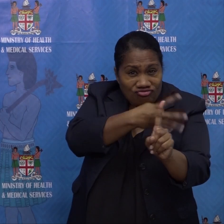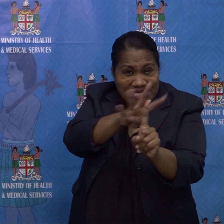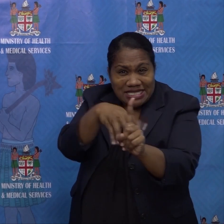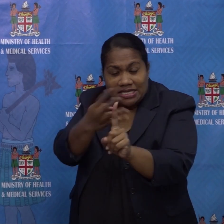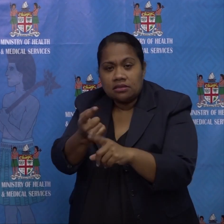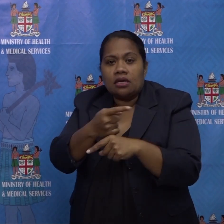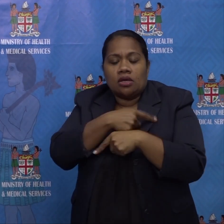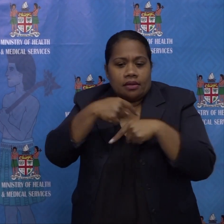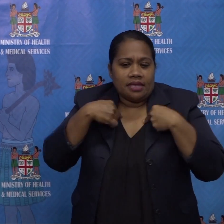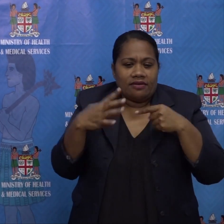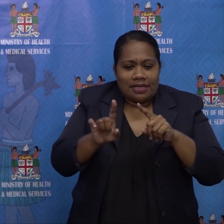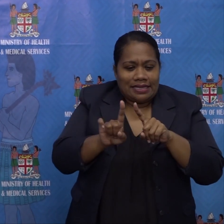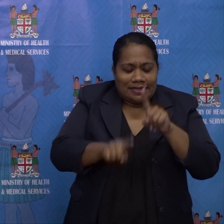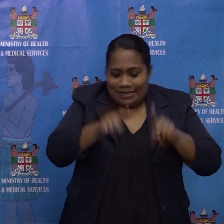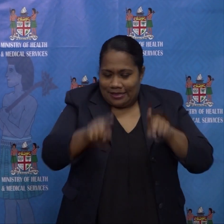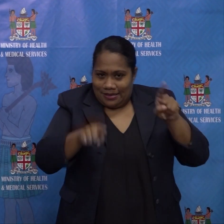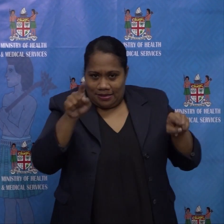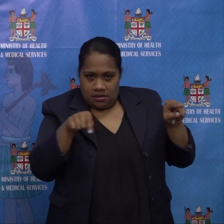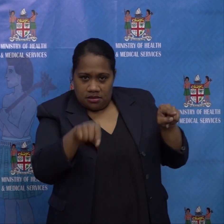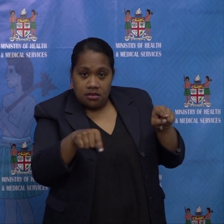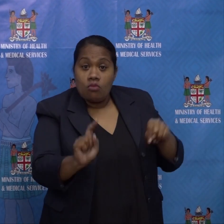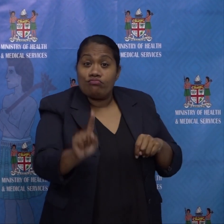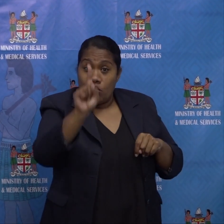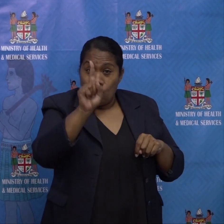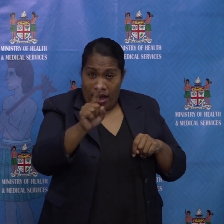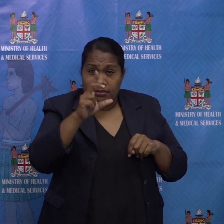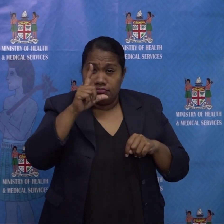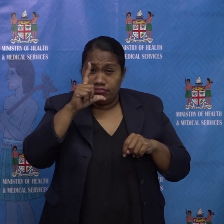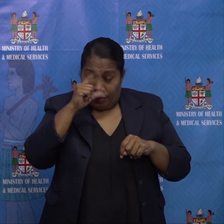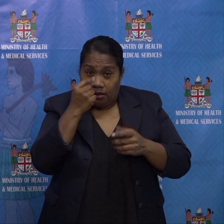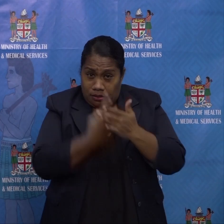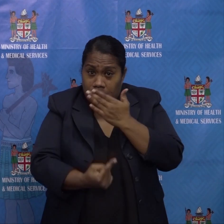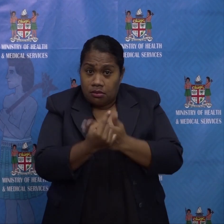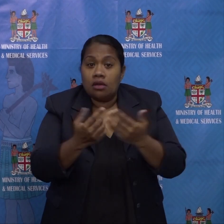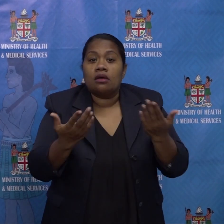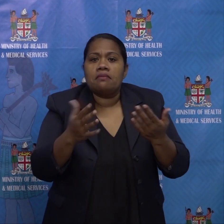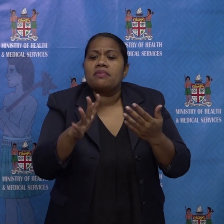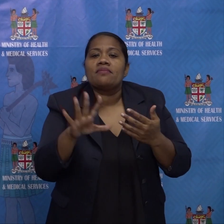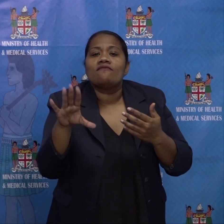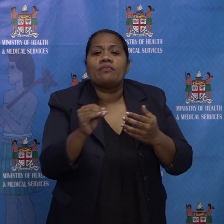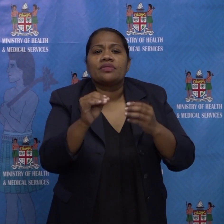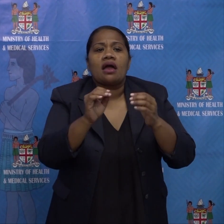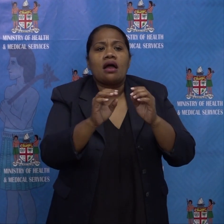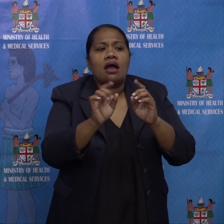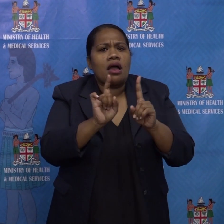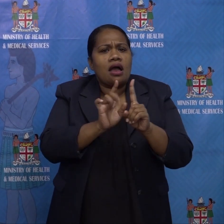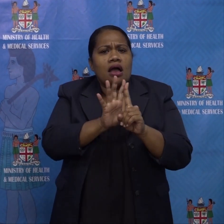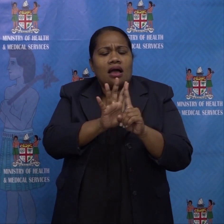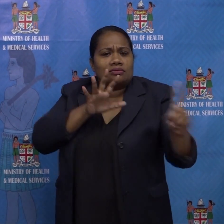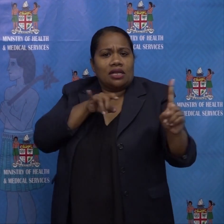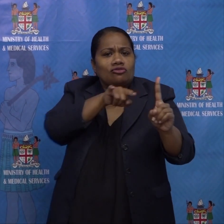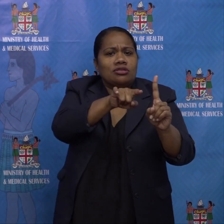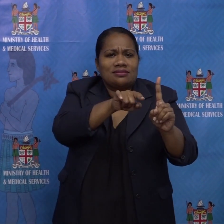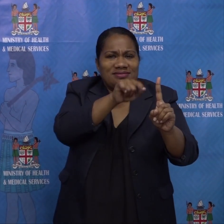different possibilities. One of the possibilities was possibly it came out from the isolation ward somehow, even though we know that none